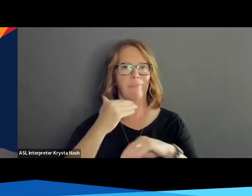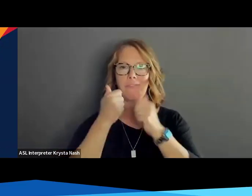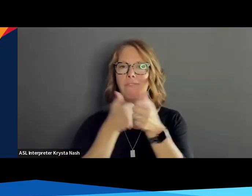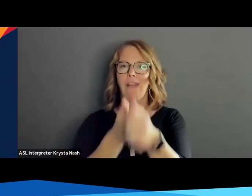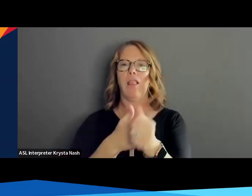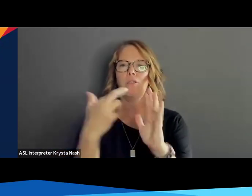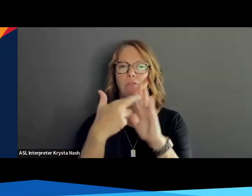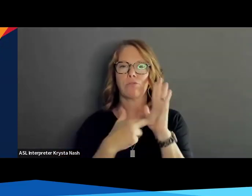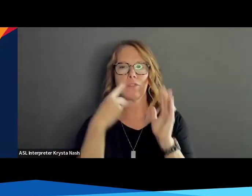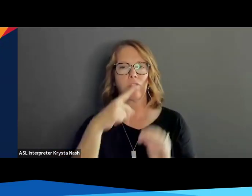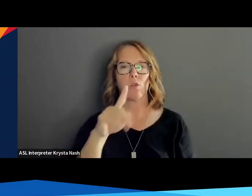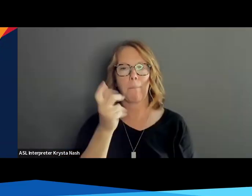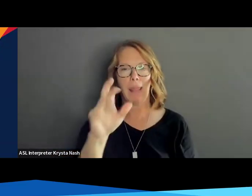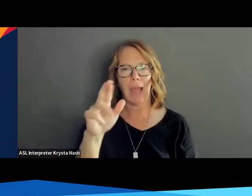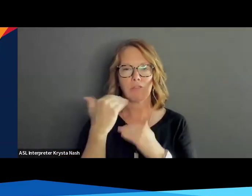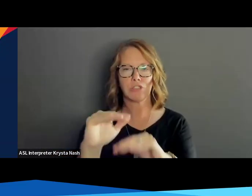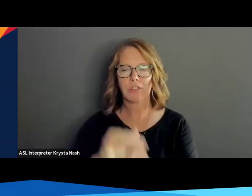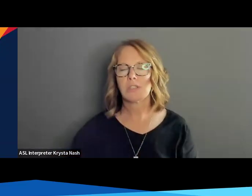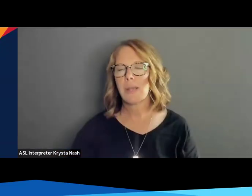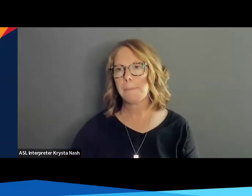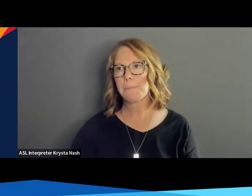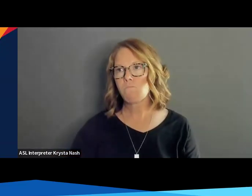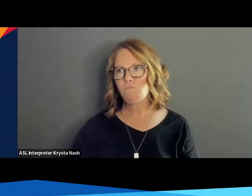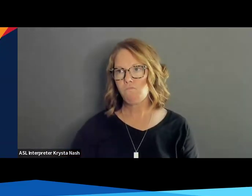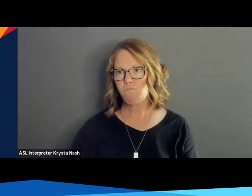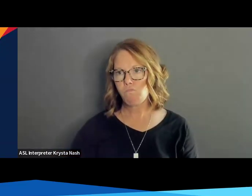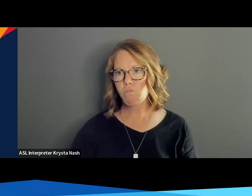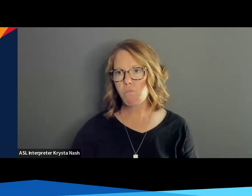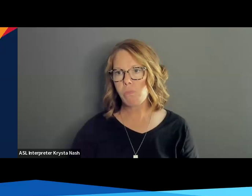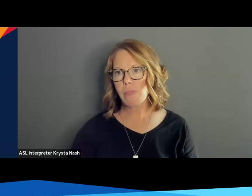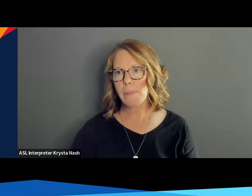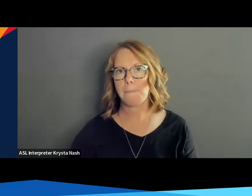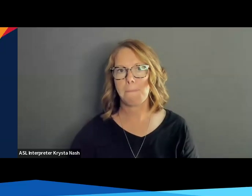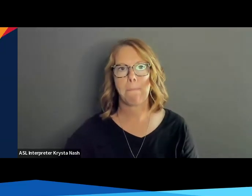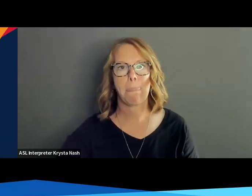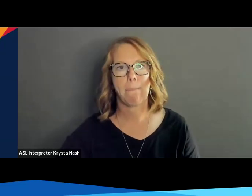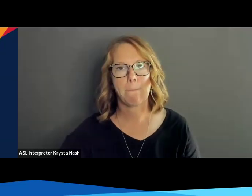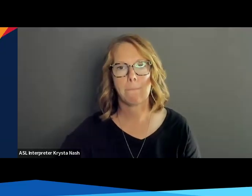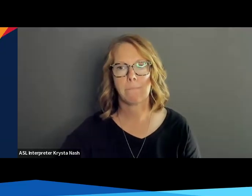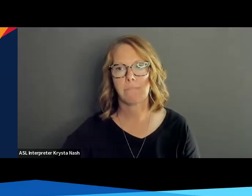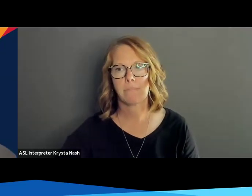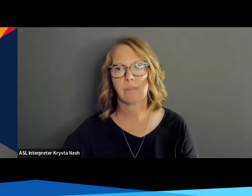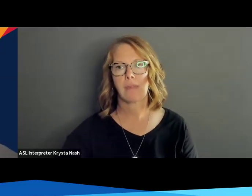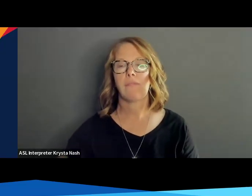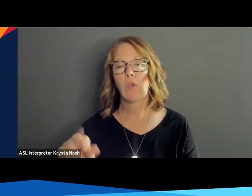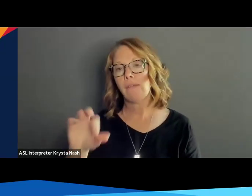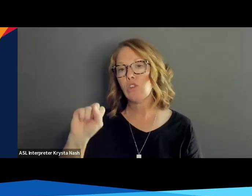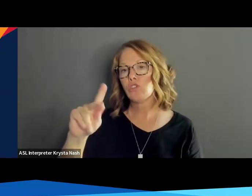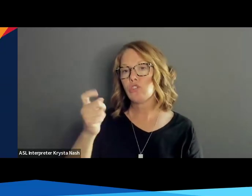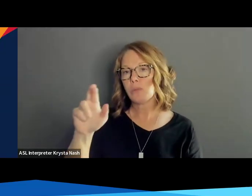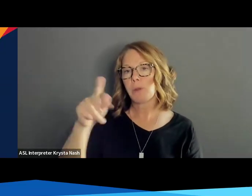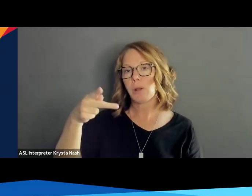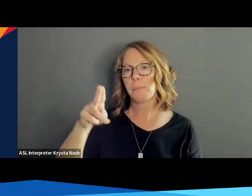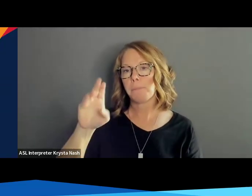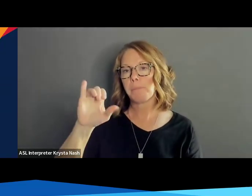restrictions. But if you have uh, uh, suprapubic catheter, you